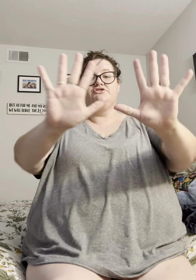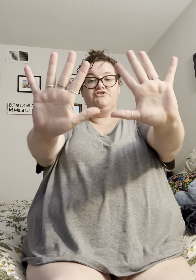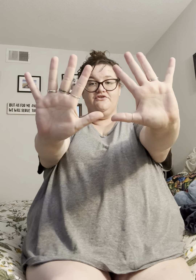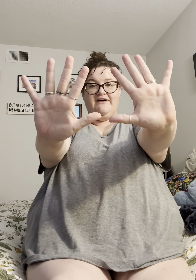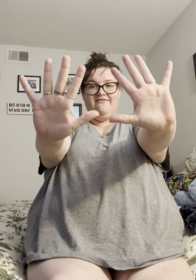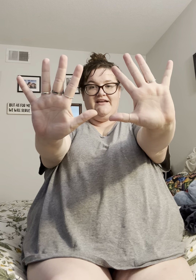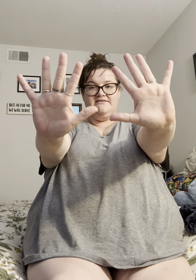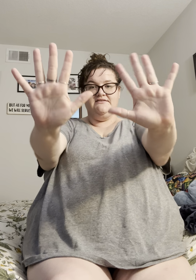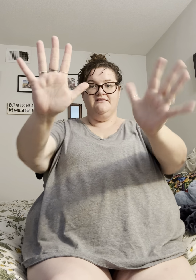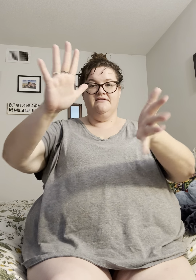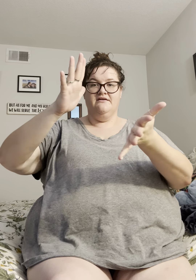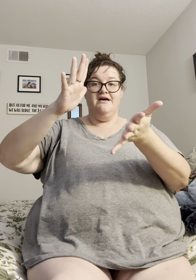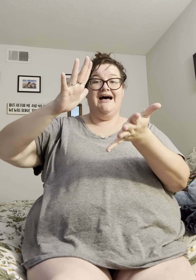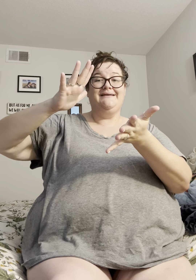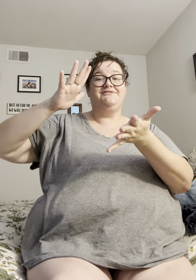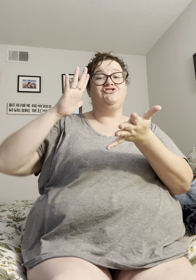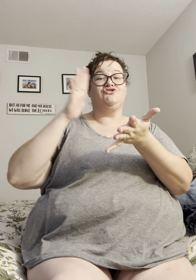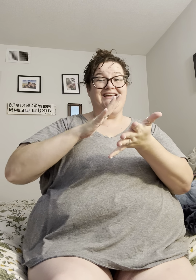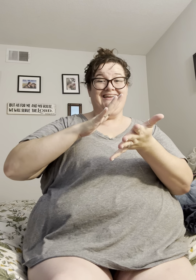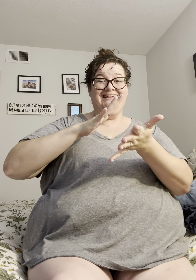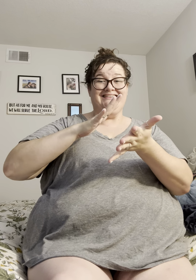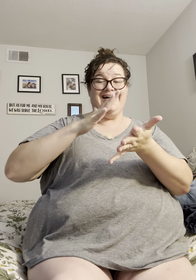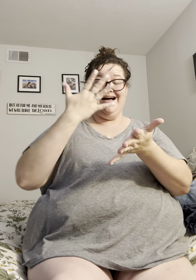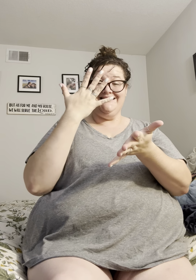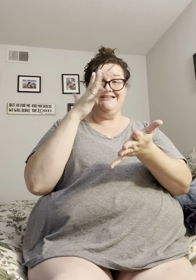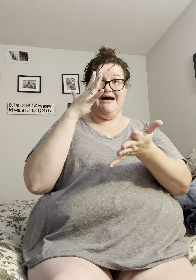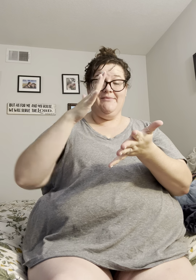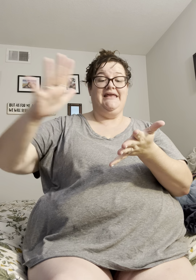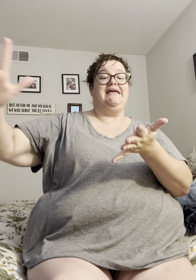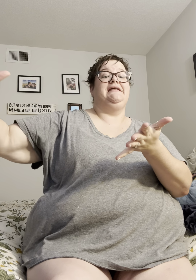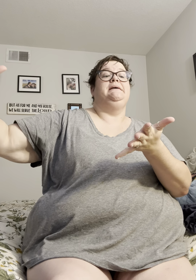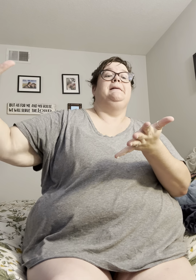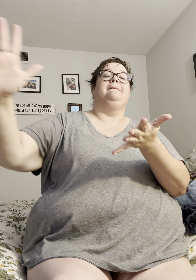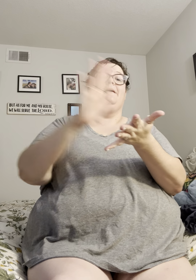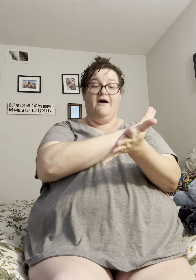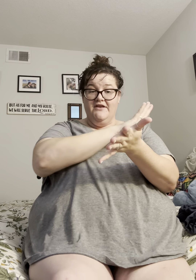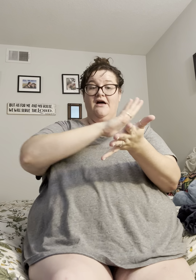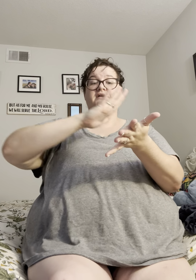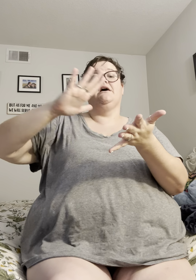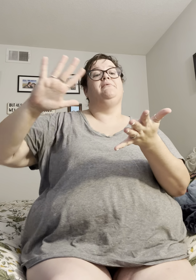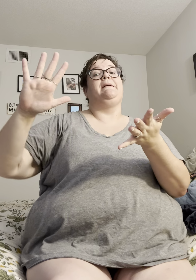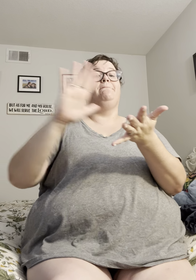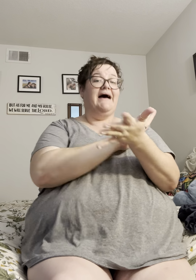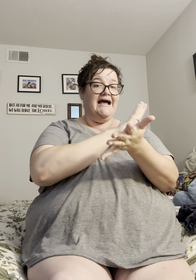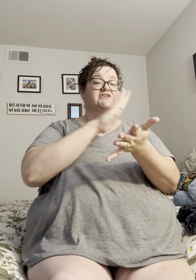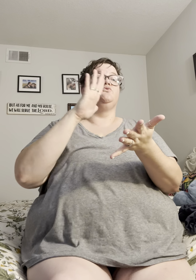2 5 hands. I'm striking the dominant hand on the non-dominant back towards